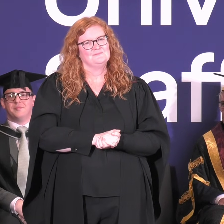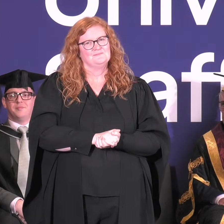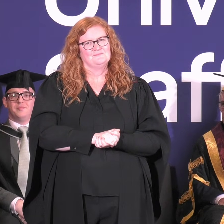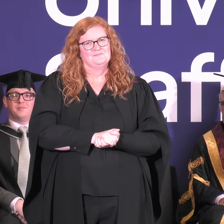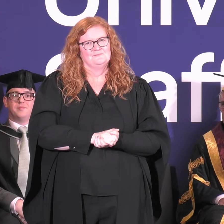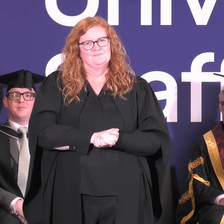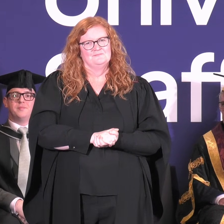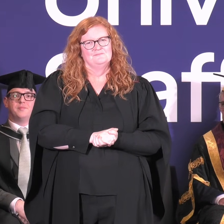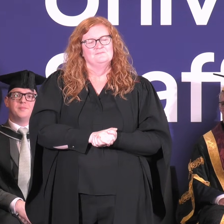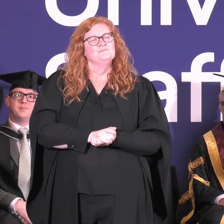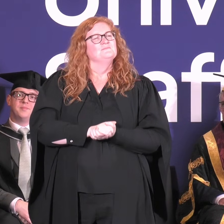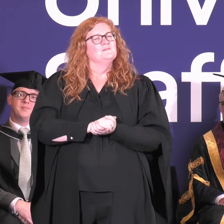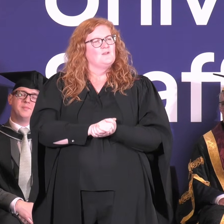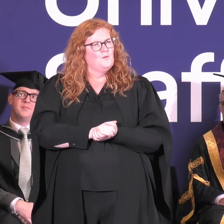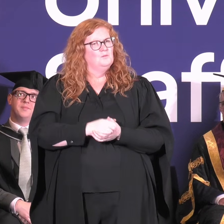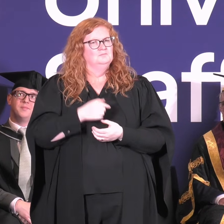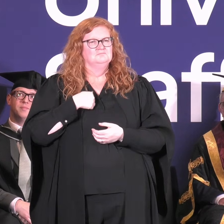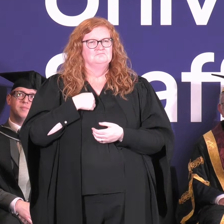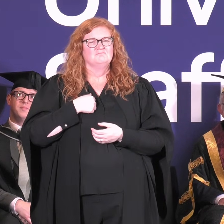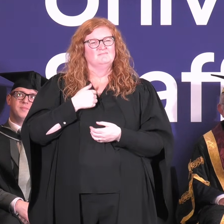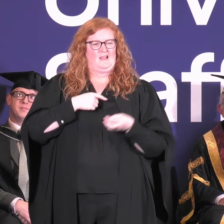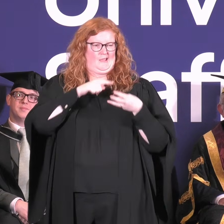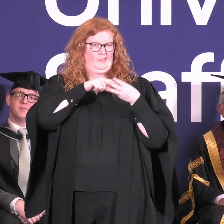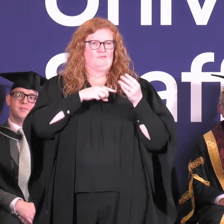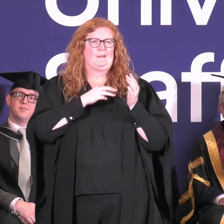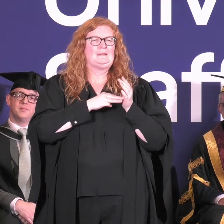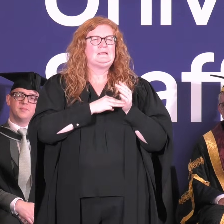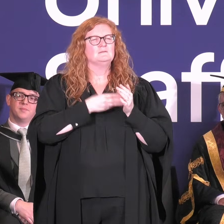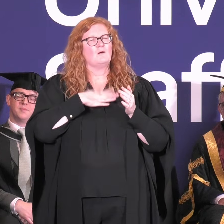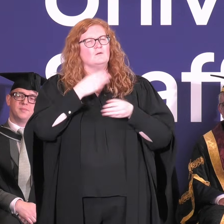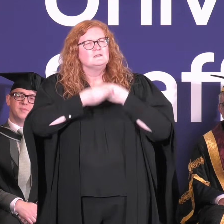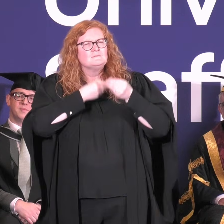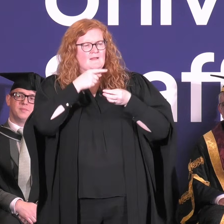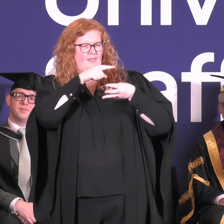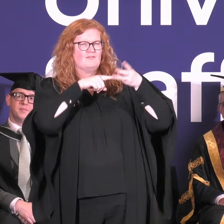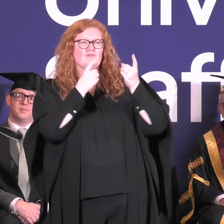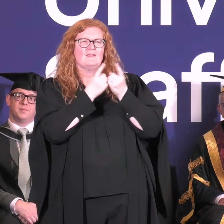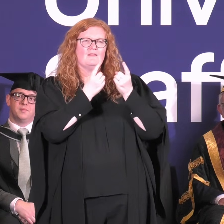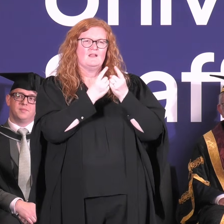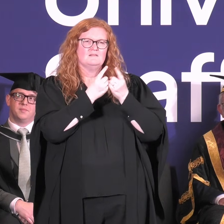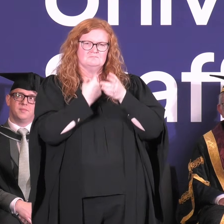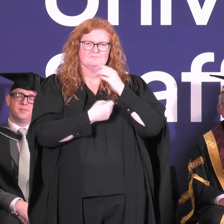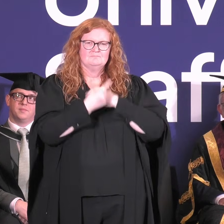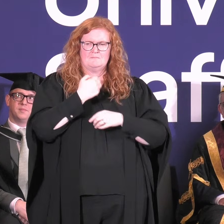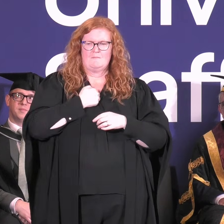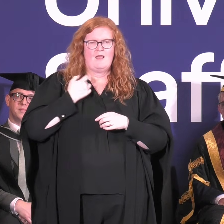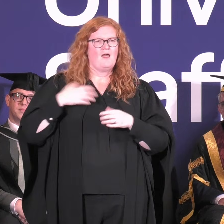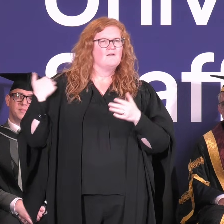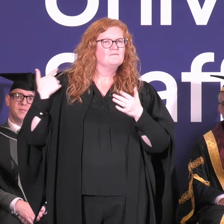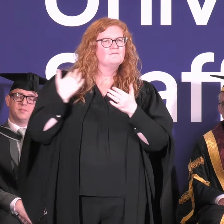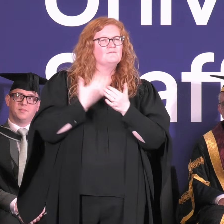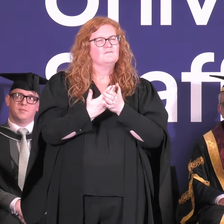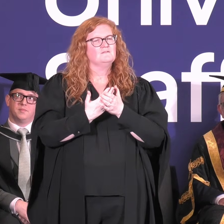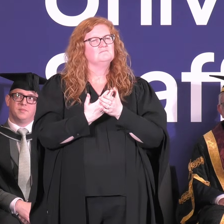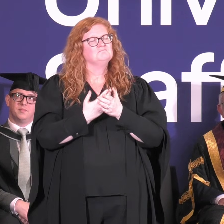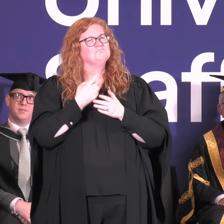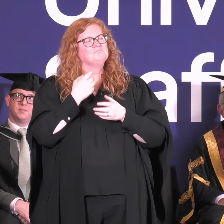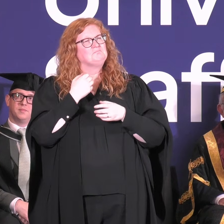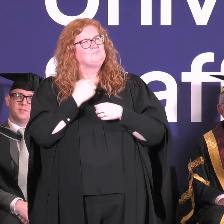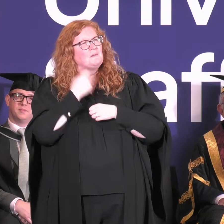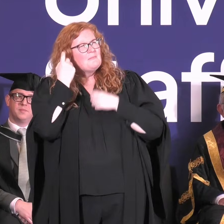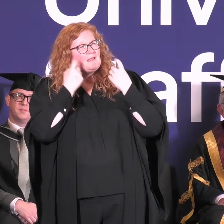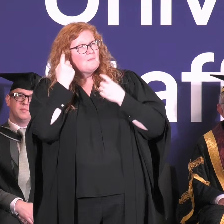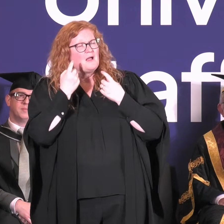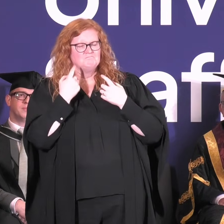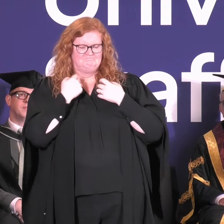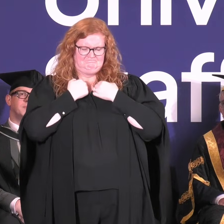I just want to talk through, in 3 minutes, 3 things that happened in my life that made me think about the way I do, and